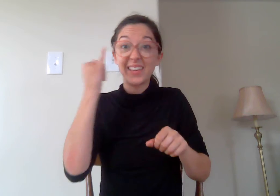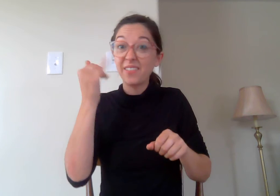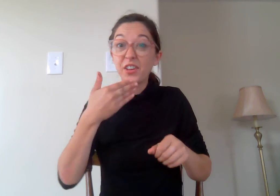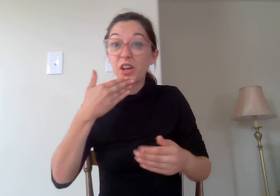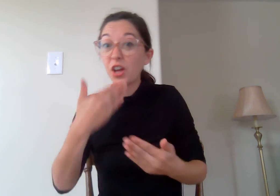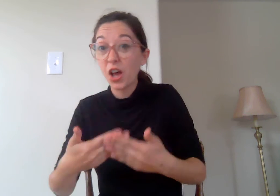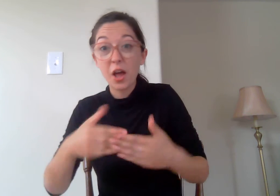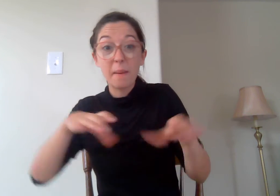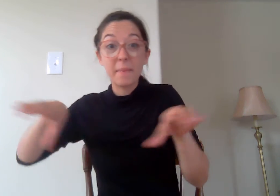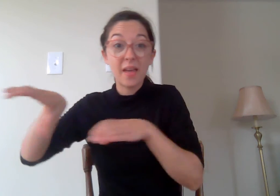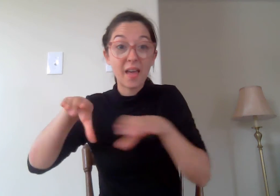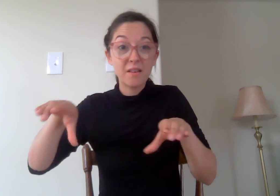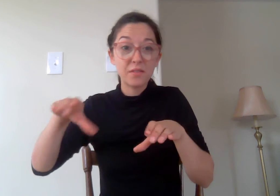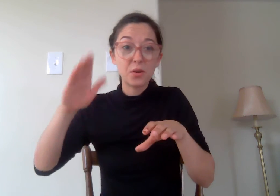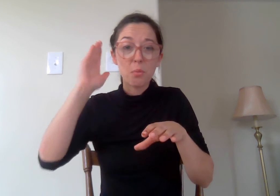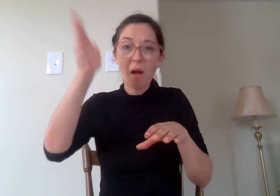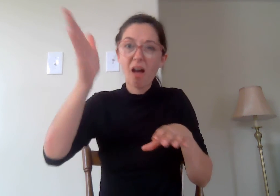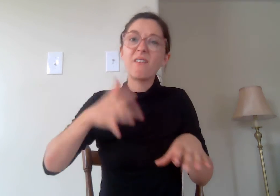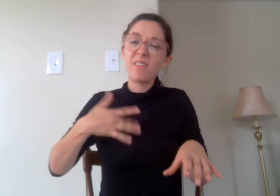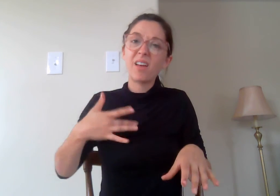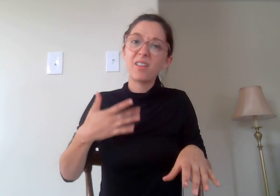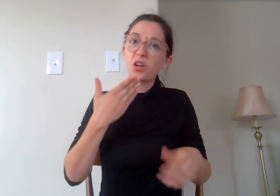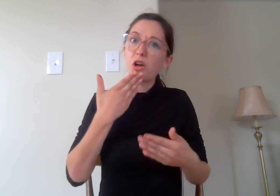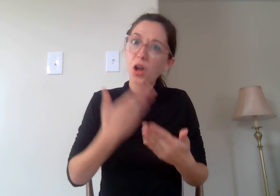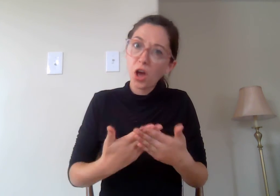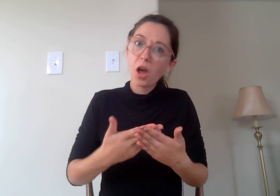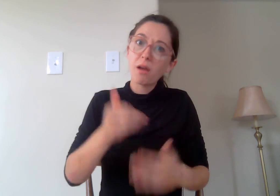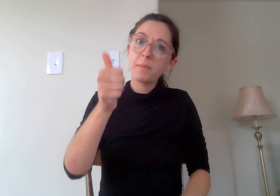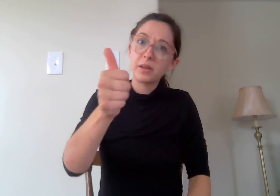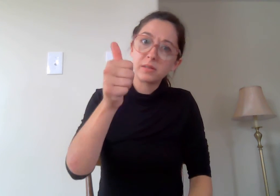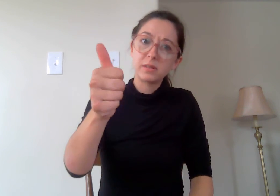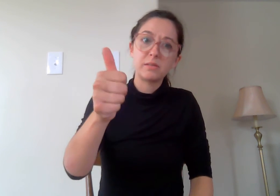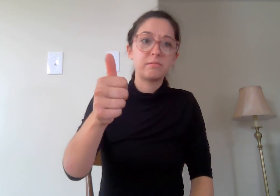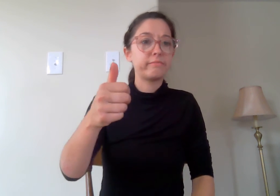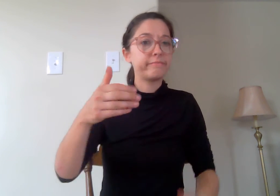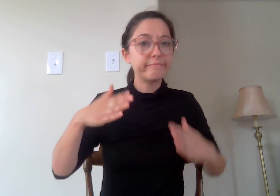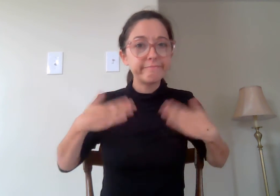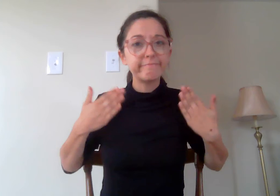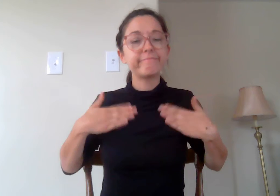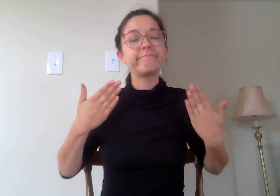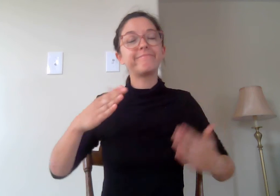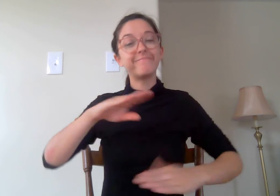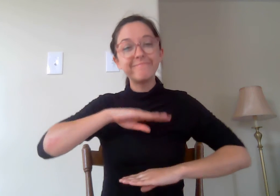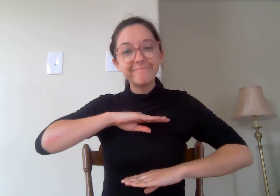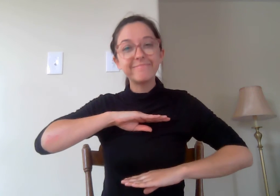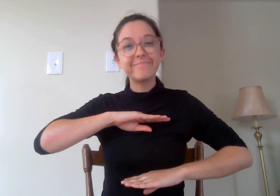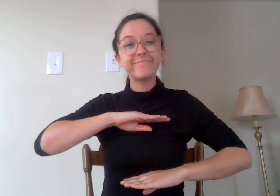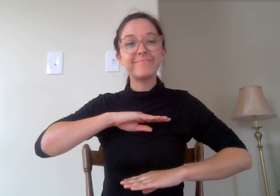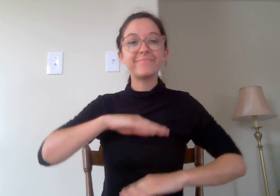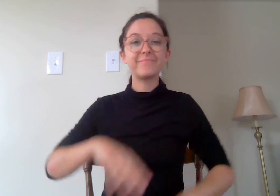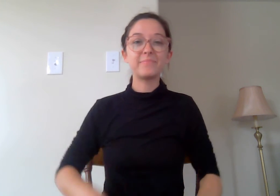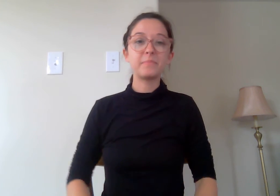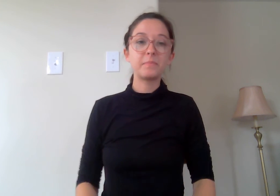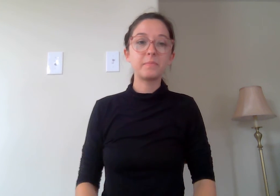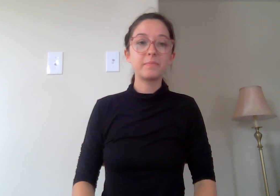optimistic feeling about the future, and your core beliefs may be more like, people are generally good.